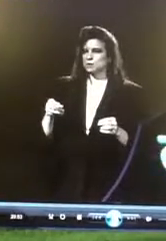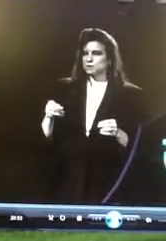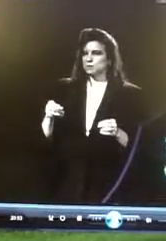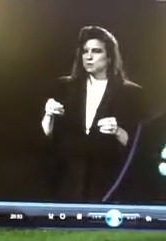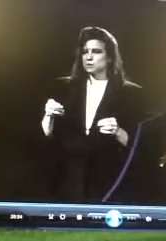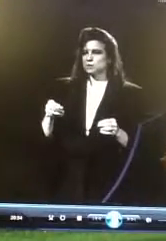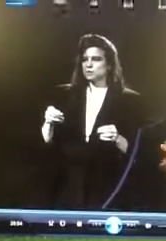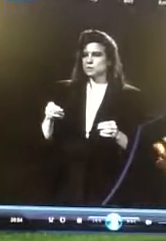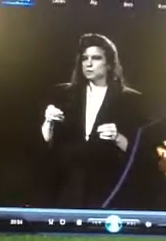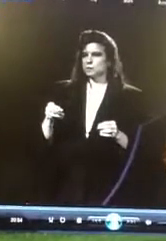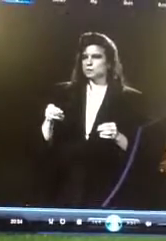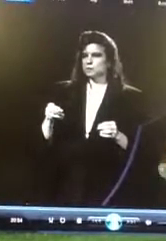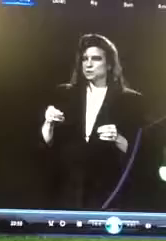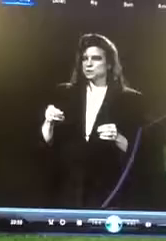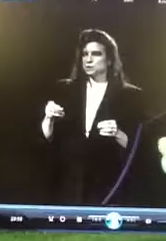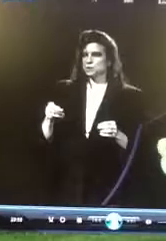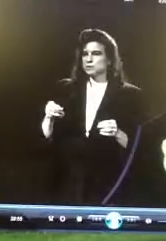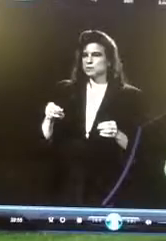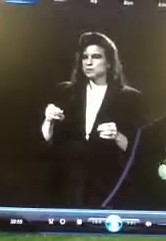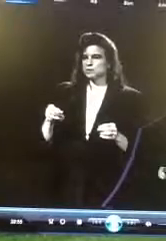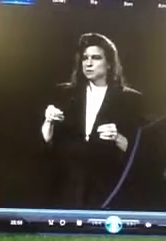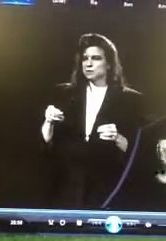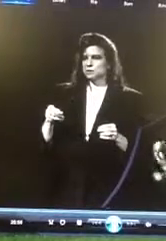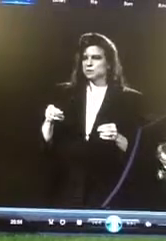even need a certificate to prove that you are one.